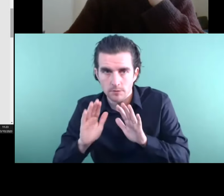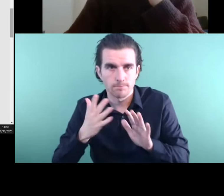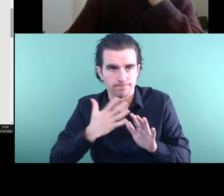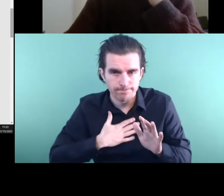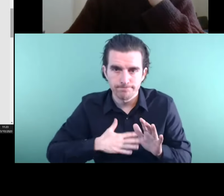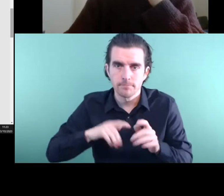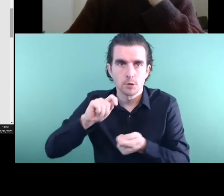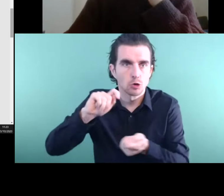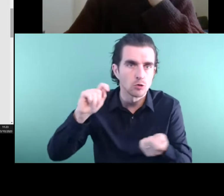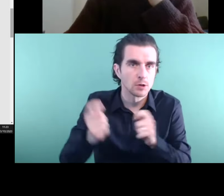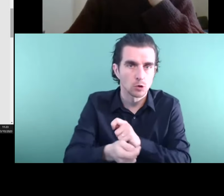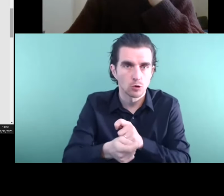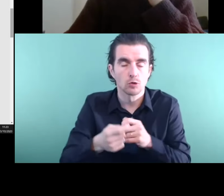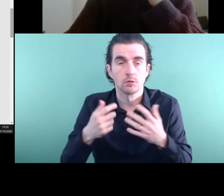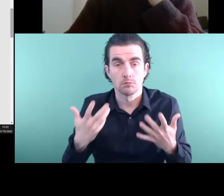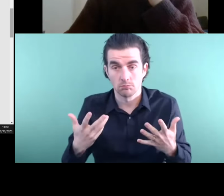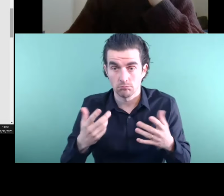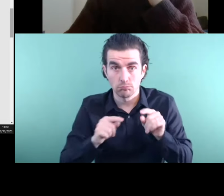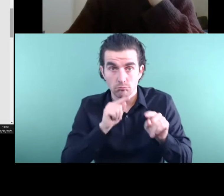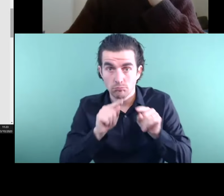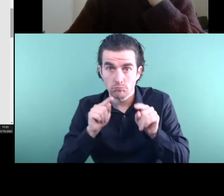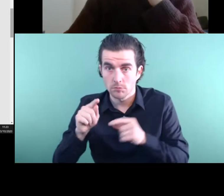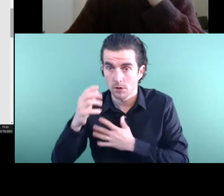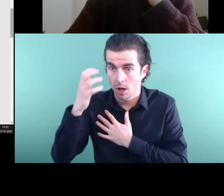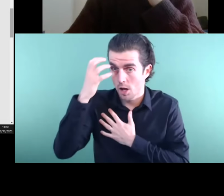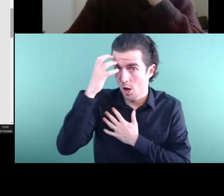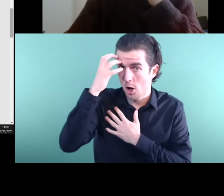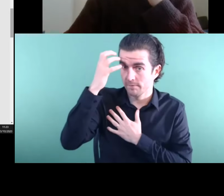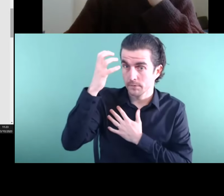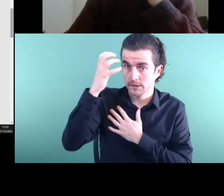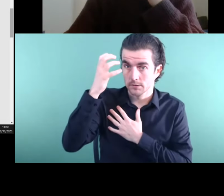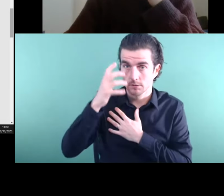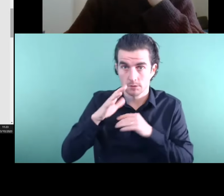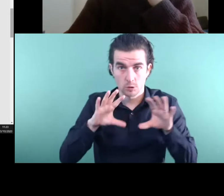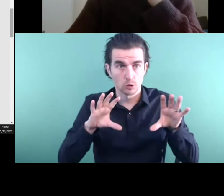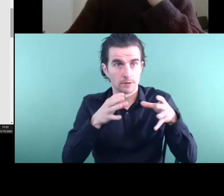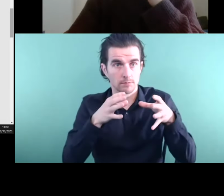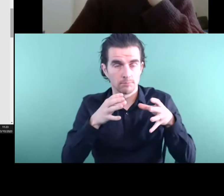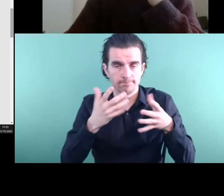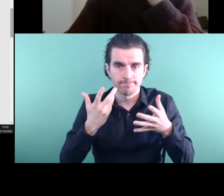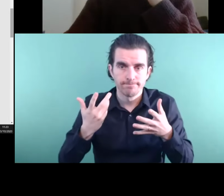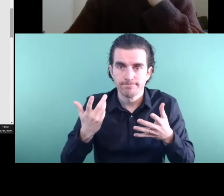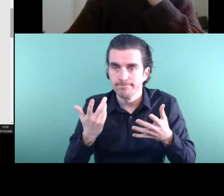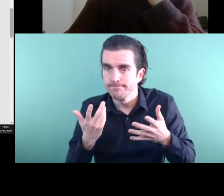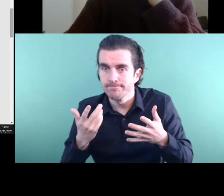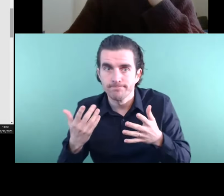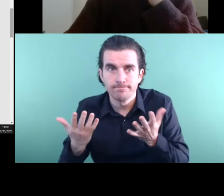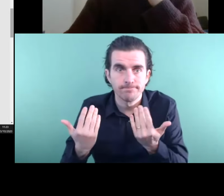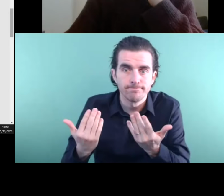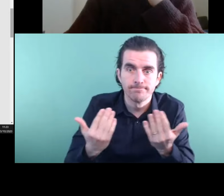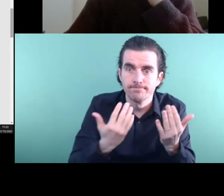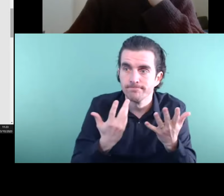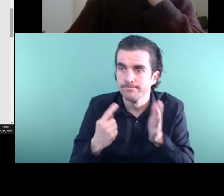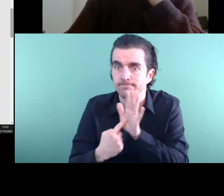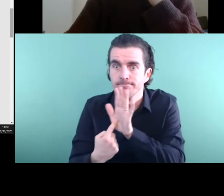expertise. I'm in particular interested in insights, also tapping into some networks and so on. So there is